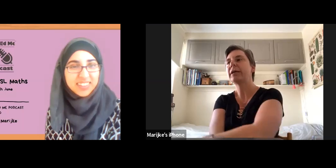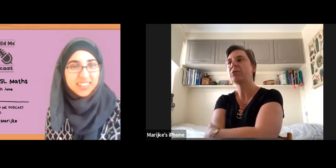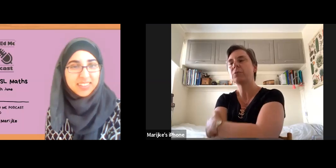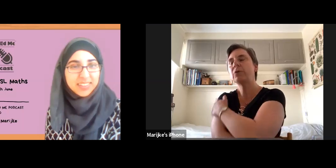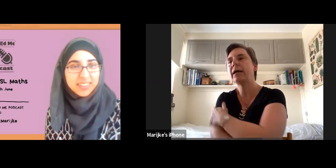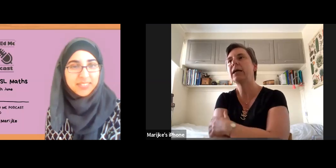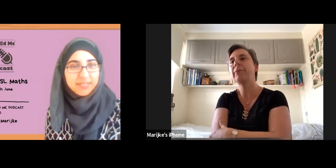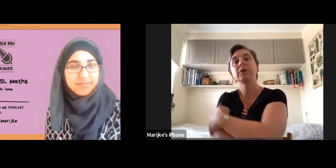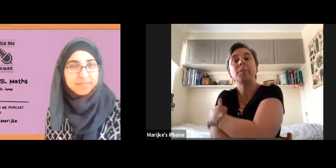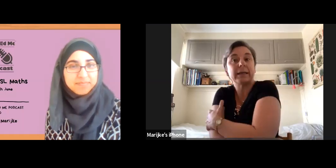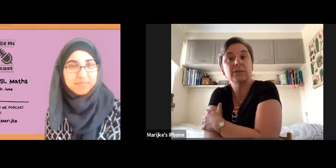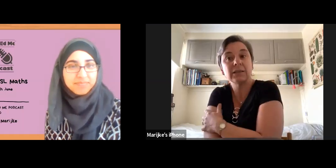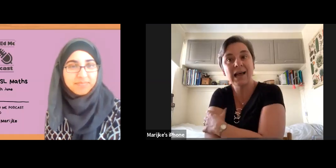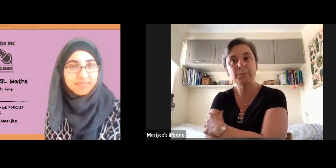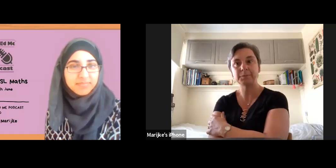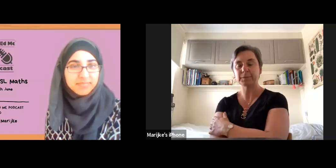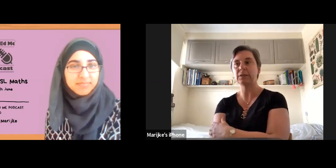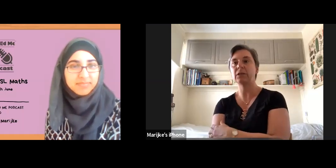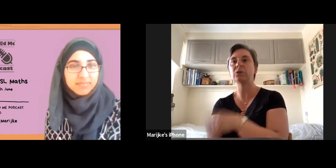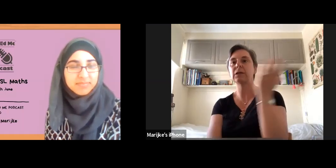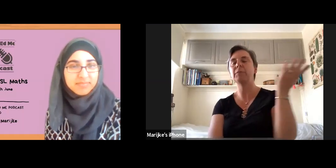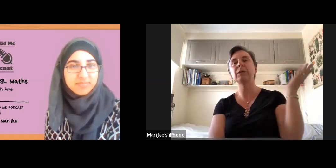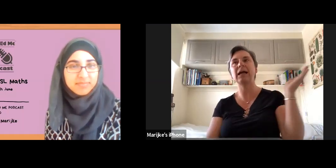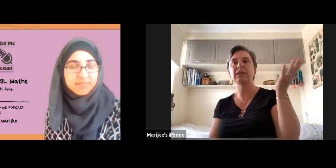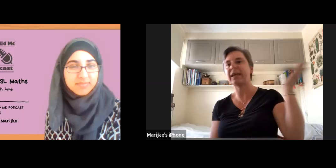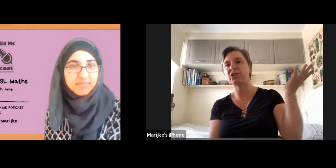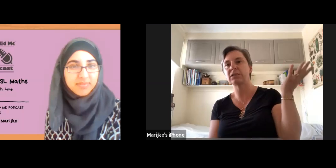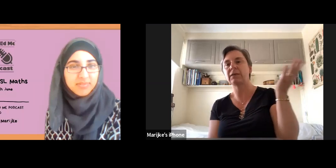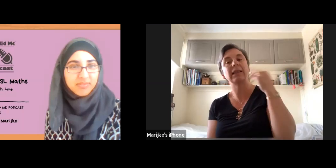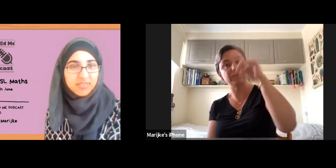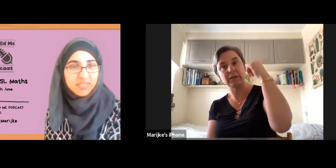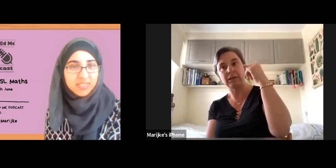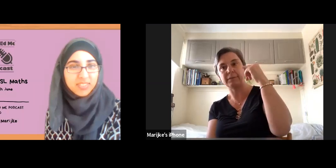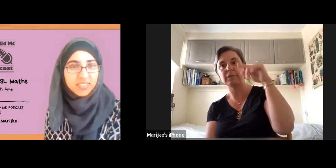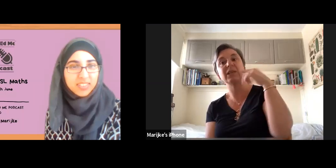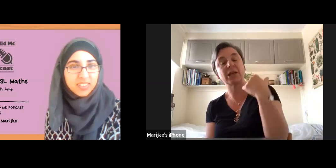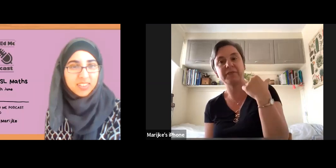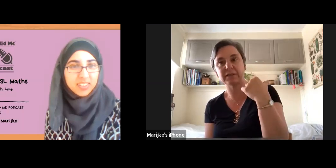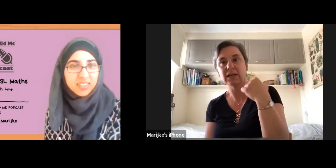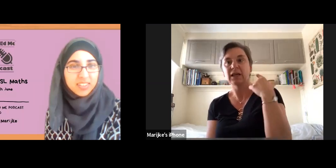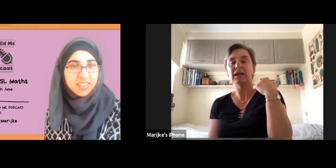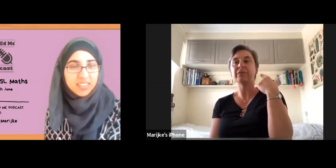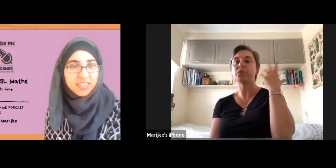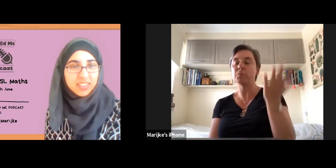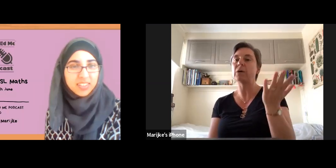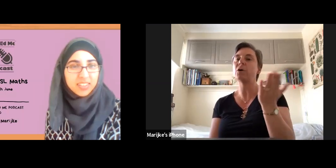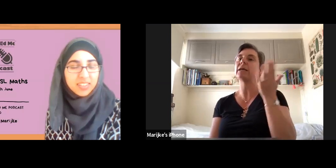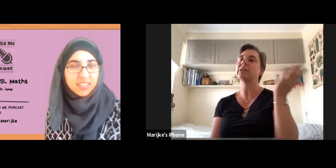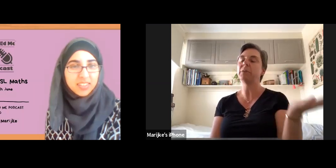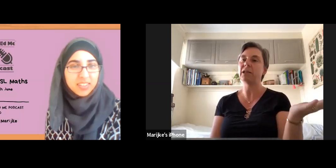thought, right, okay, I'm going to go back into the lab. So I had connections. I live in near Sheffield, and through my work I done in Belgium, I